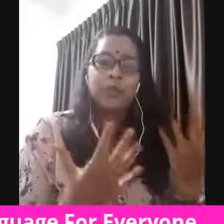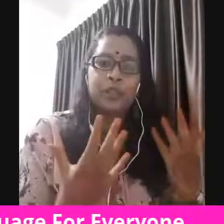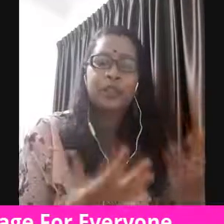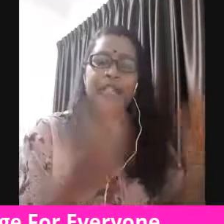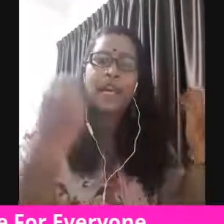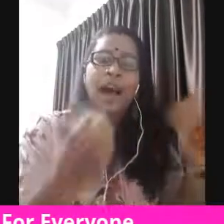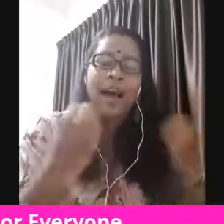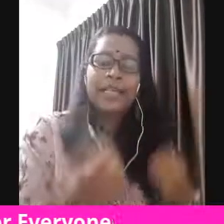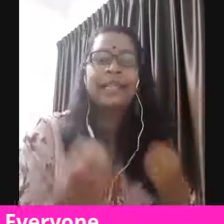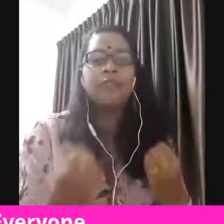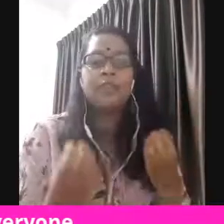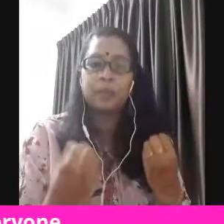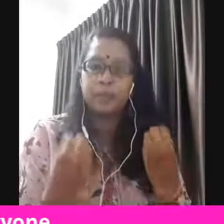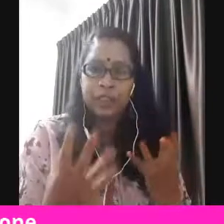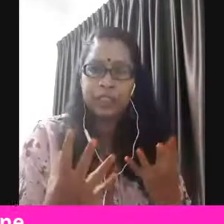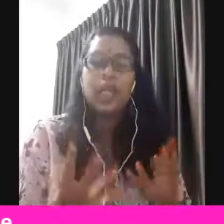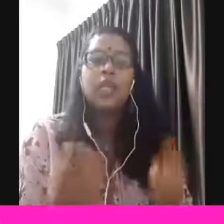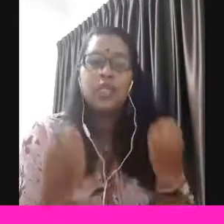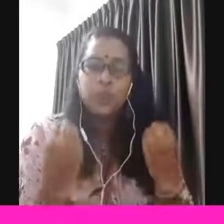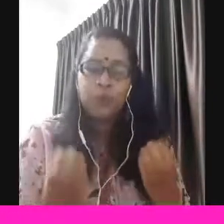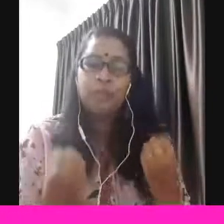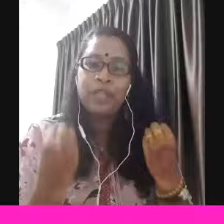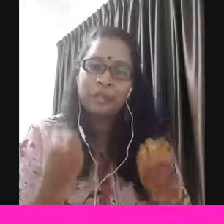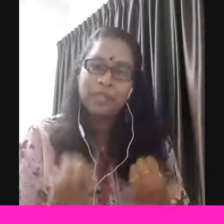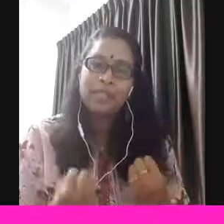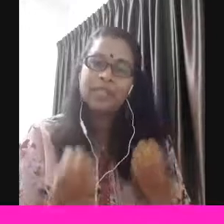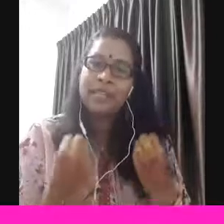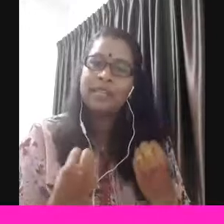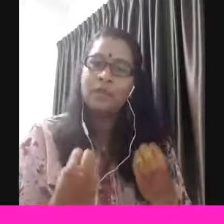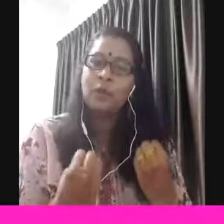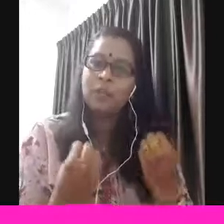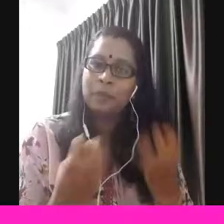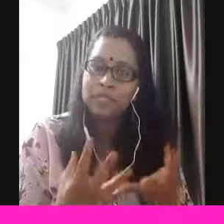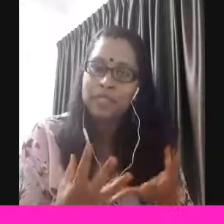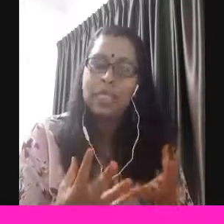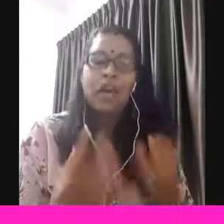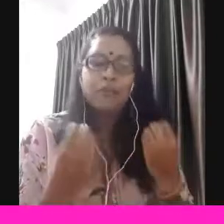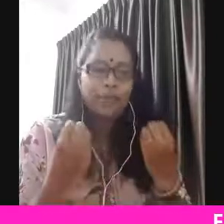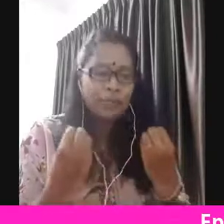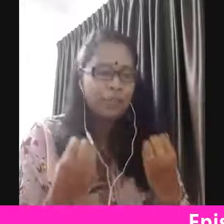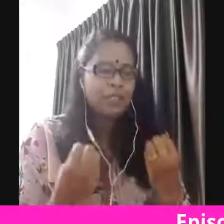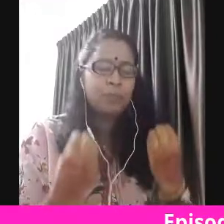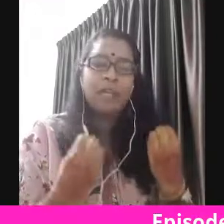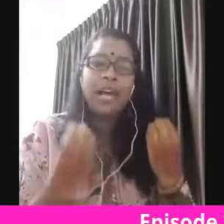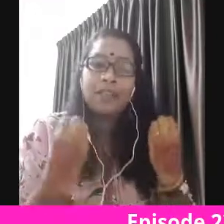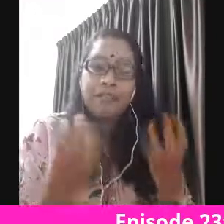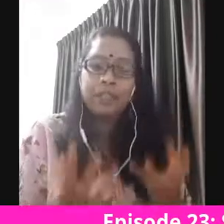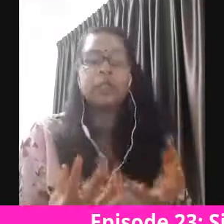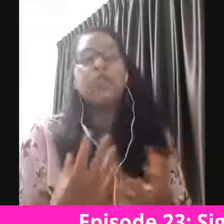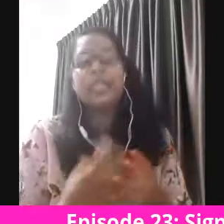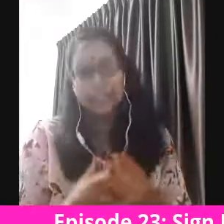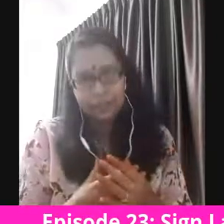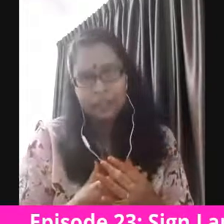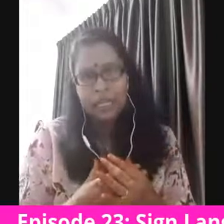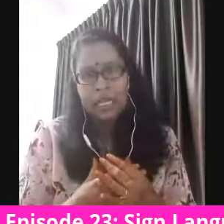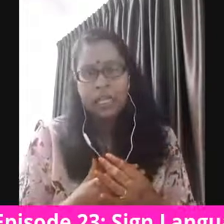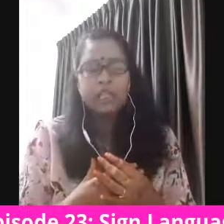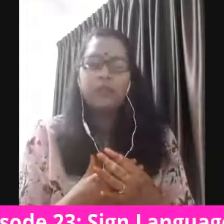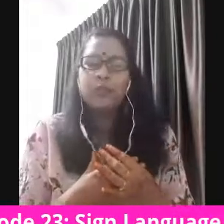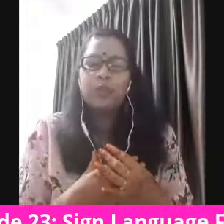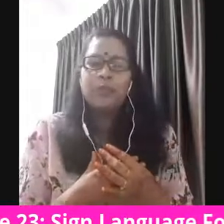our community. They are in our community. So we must take Mhm. responsibility. We must put effort to learn.